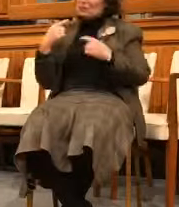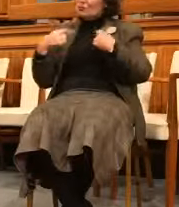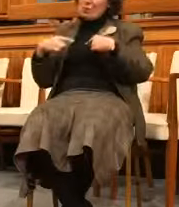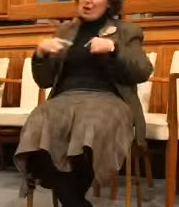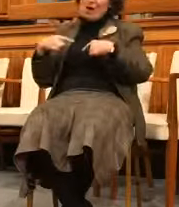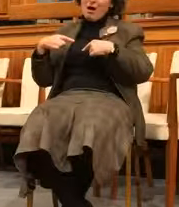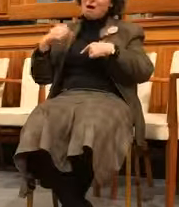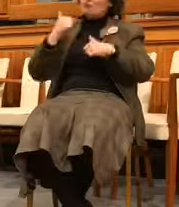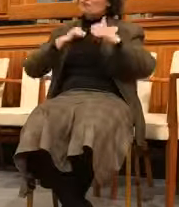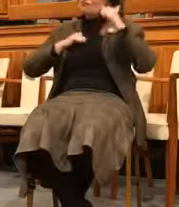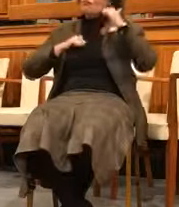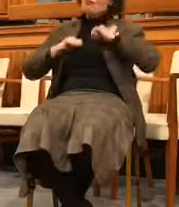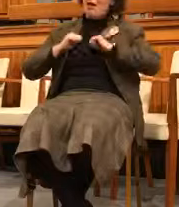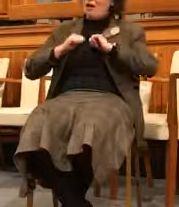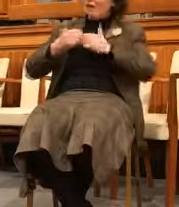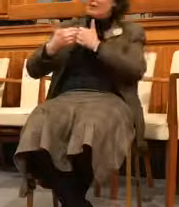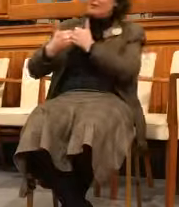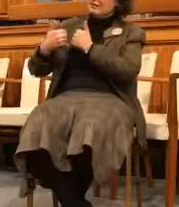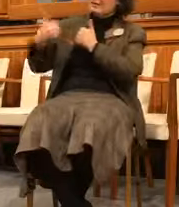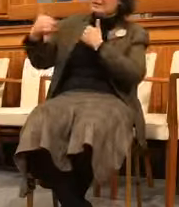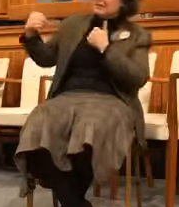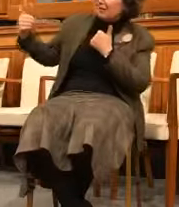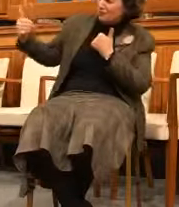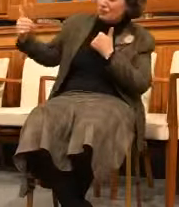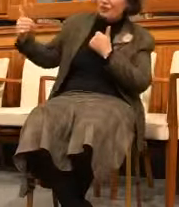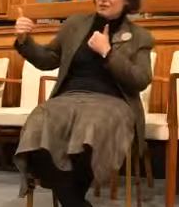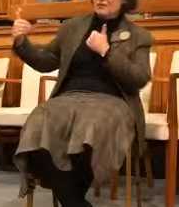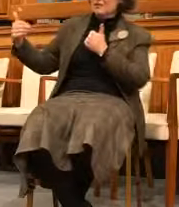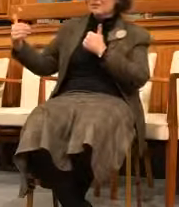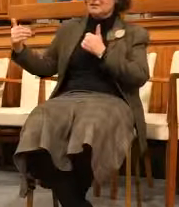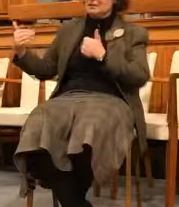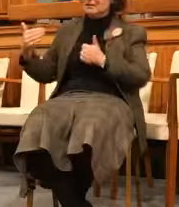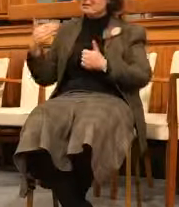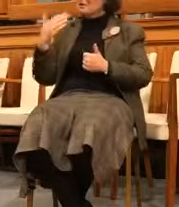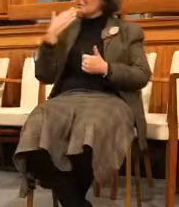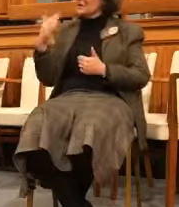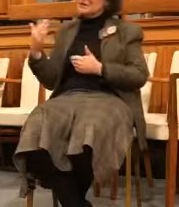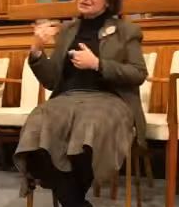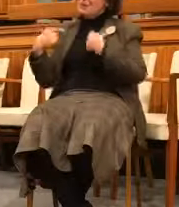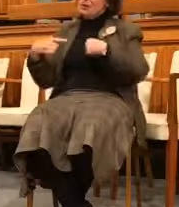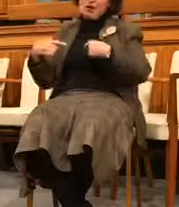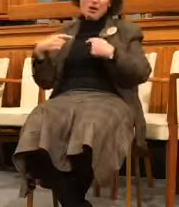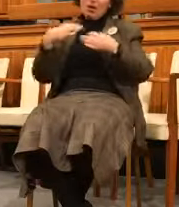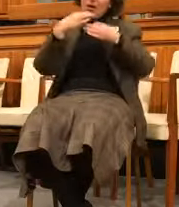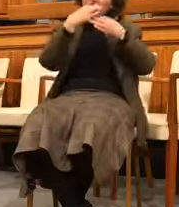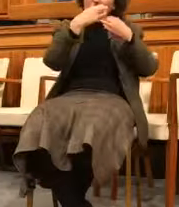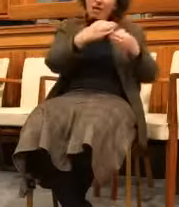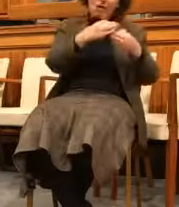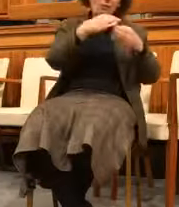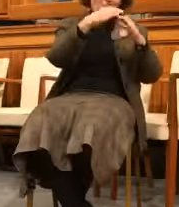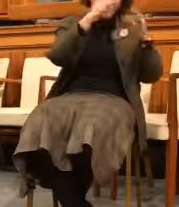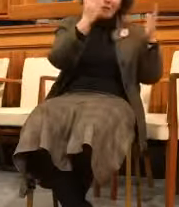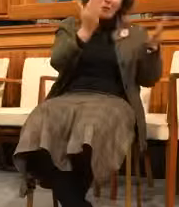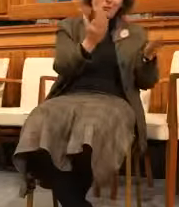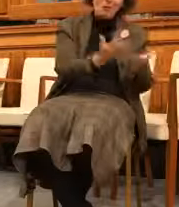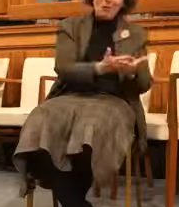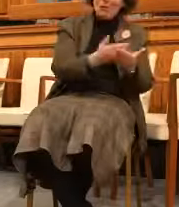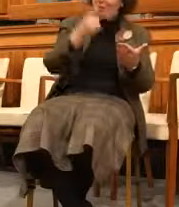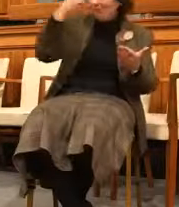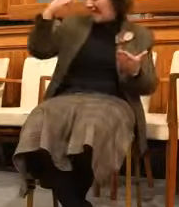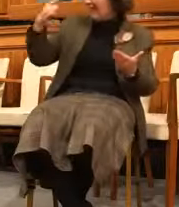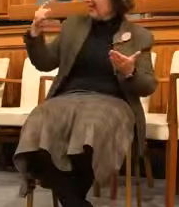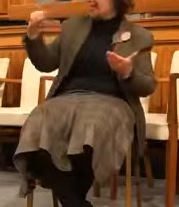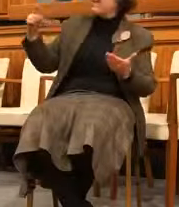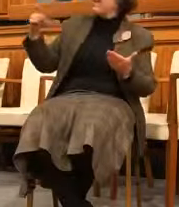us to be so enamored by the superficial and passing things of this world that we dismiss these